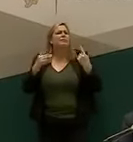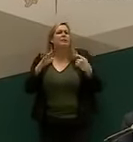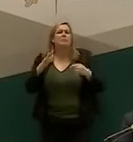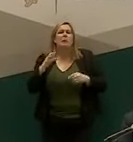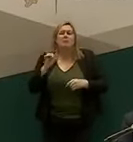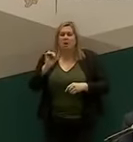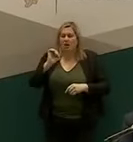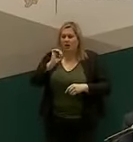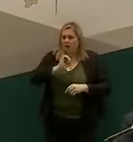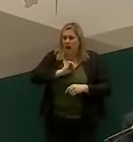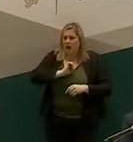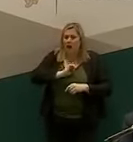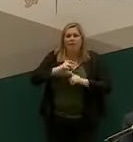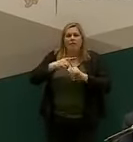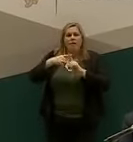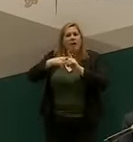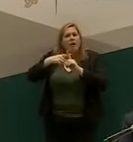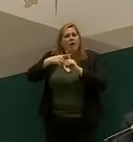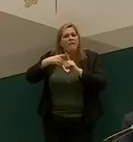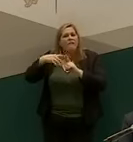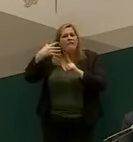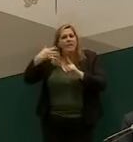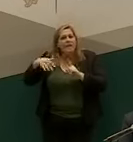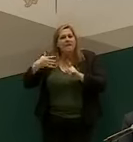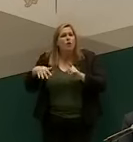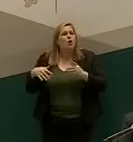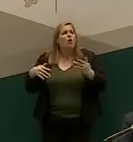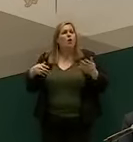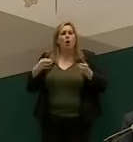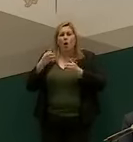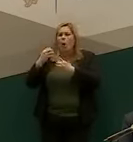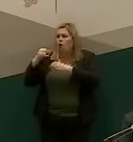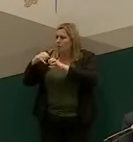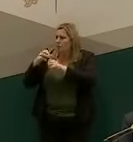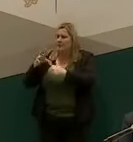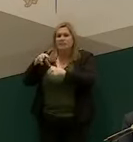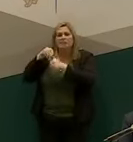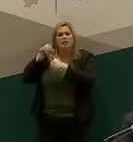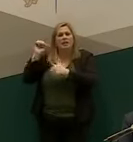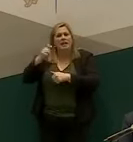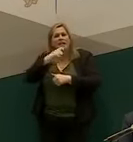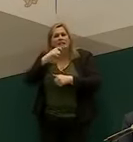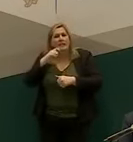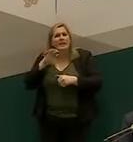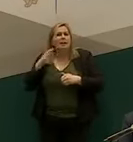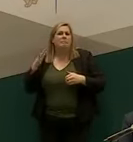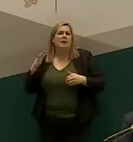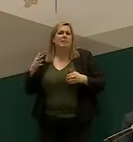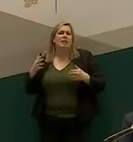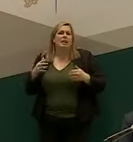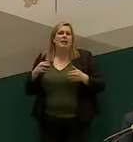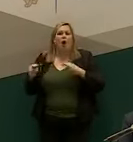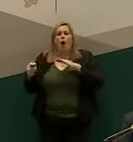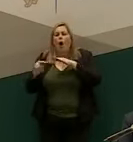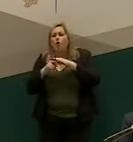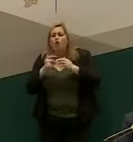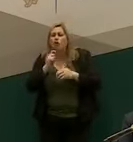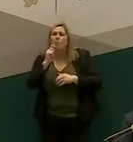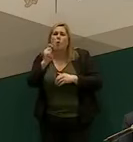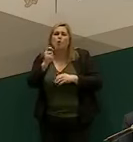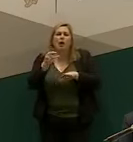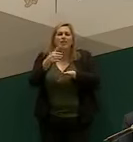which other medical specialists have picked up on as well. They say that there may have been a significant underreporting of